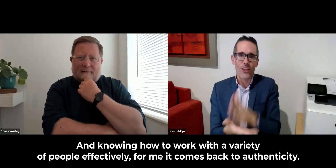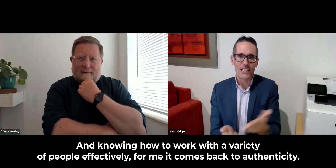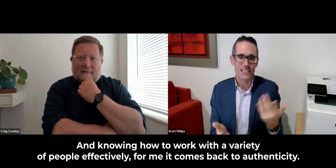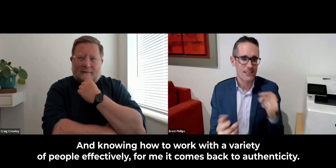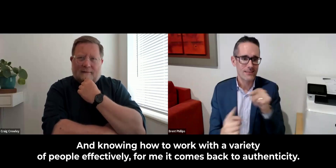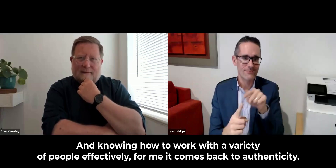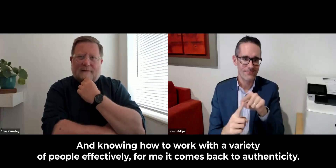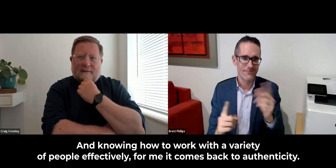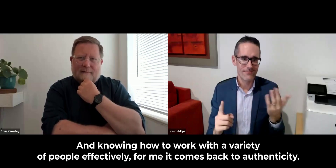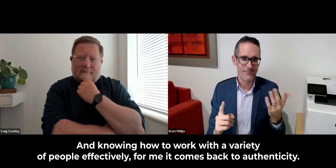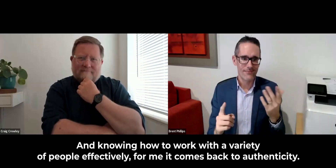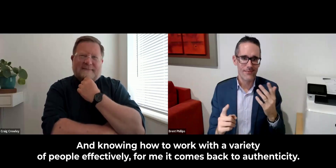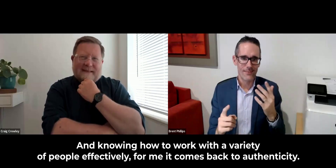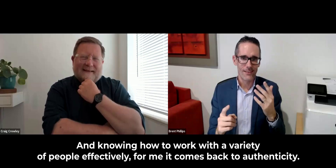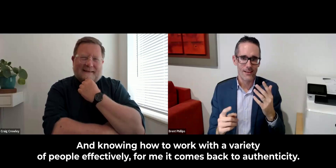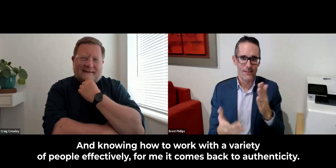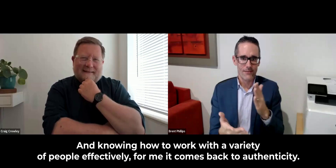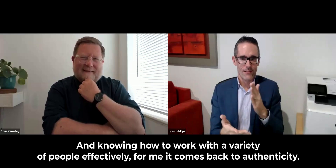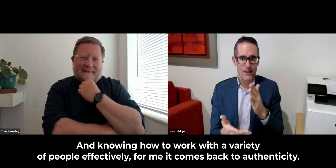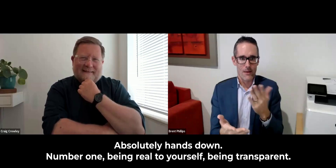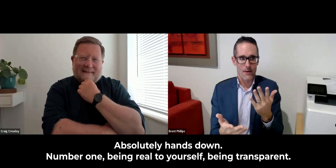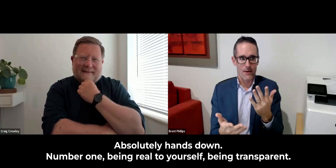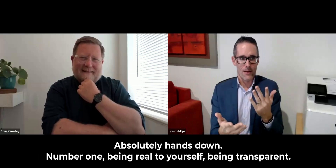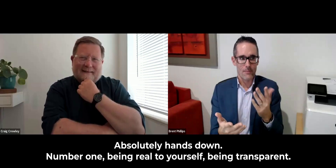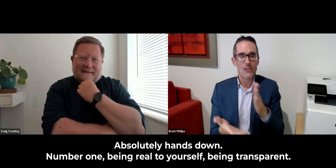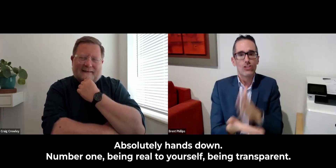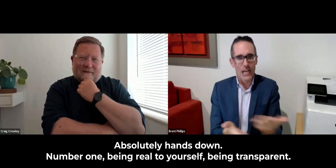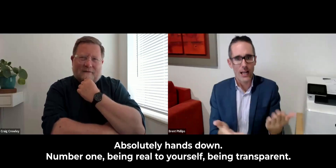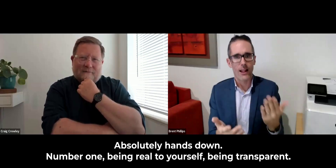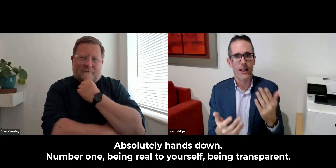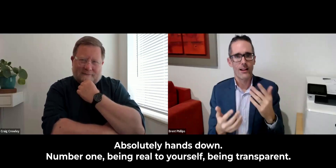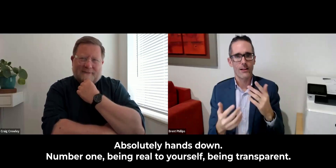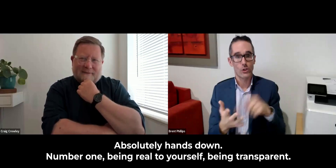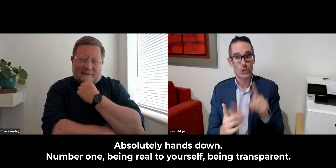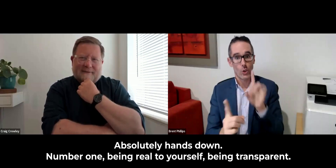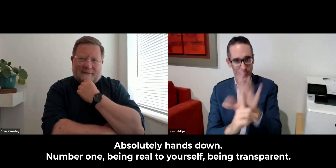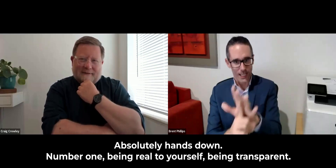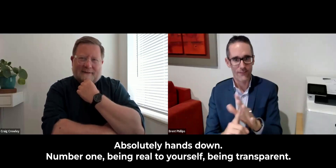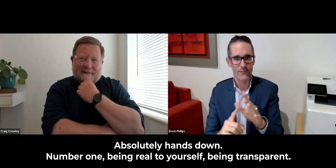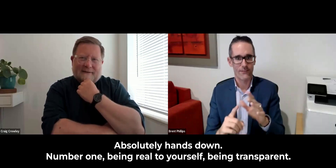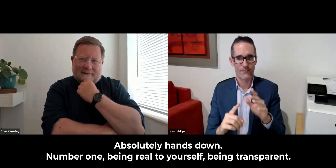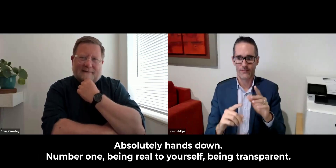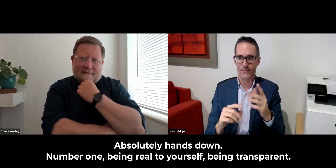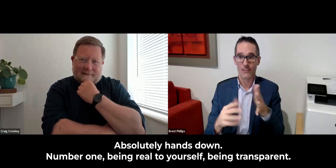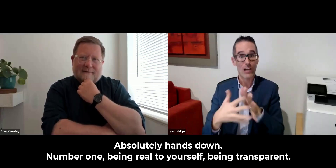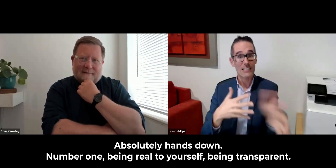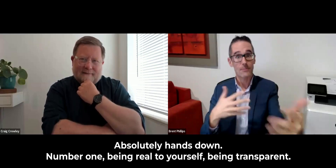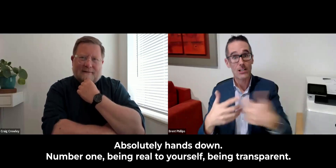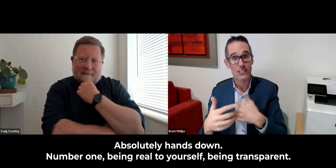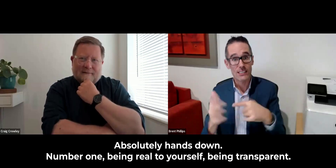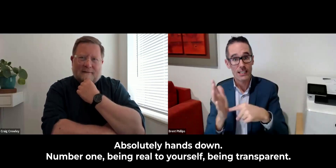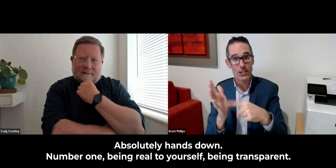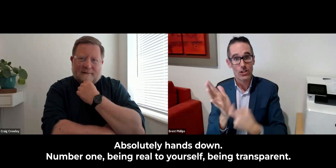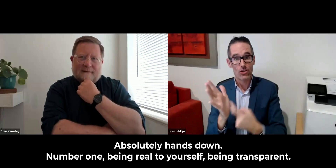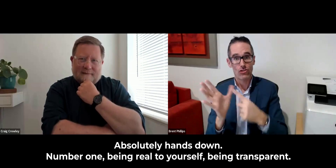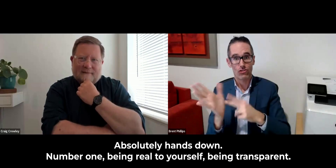effectively. For me, it comes back to authenticity. Absolutely, hands down, number one. Being real to yourself,